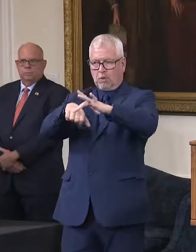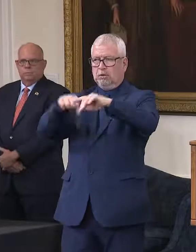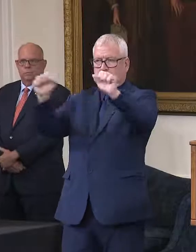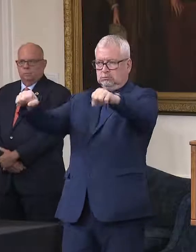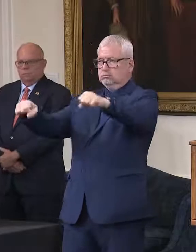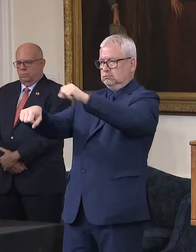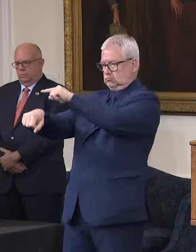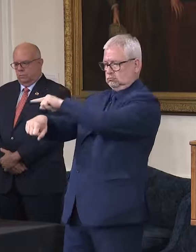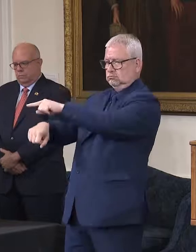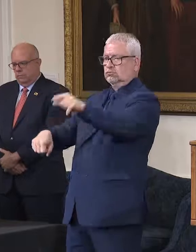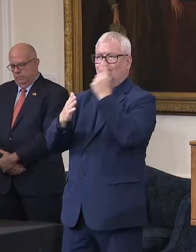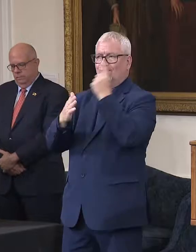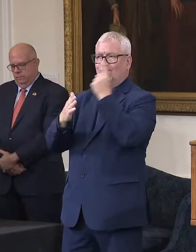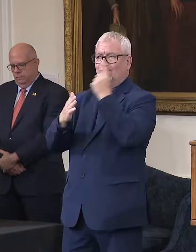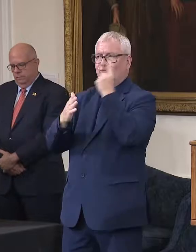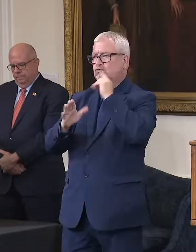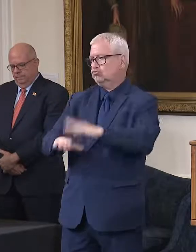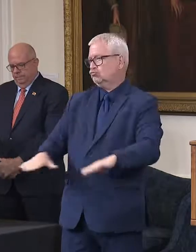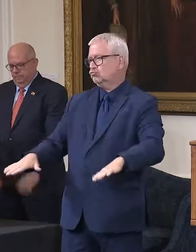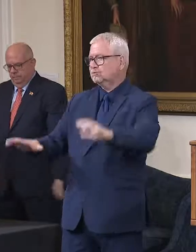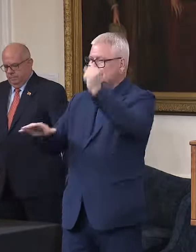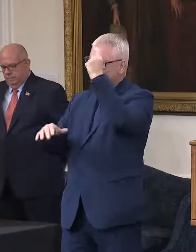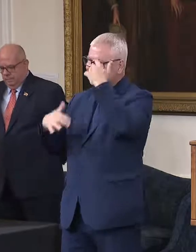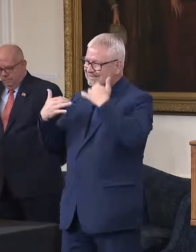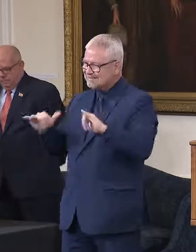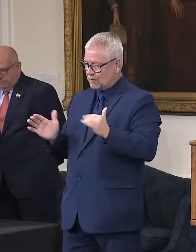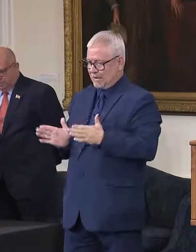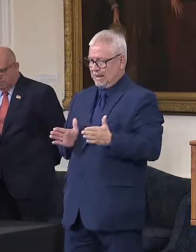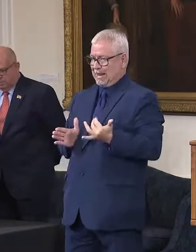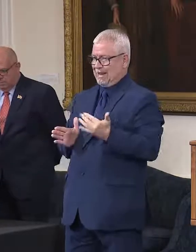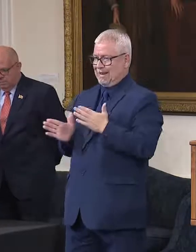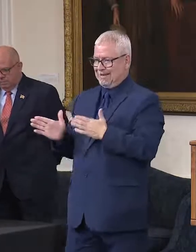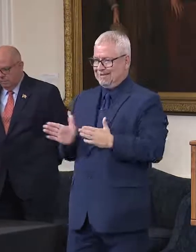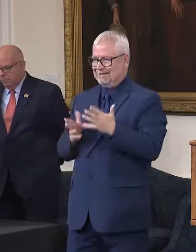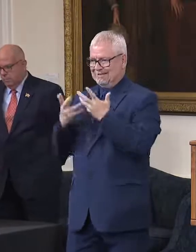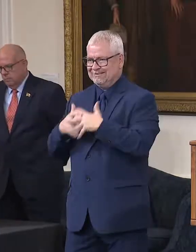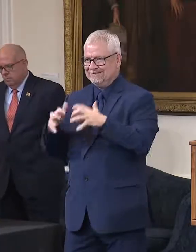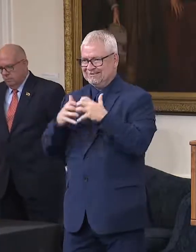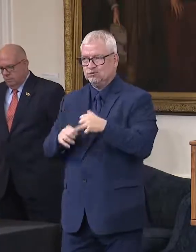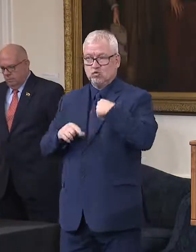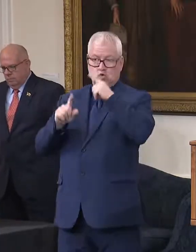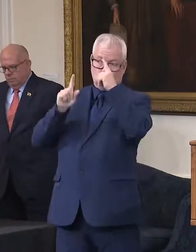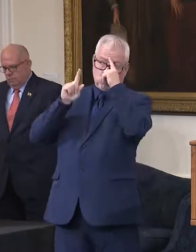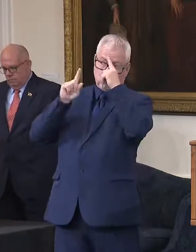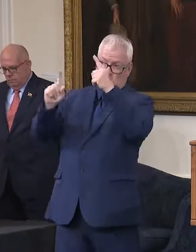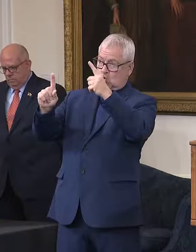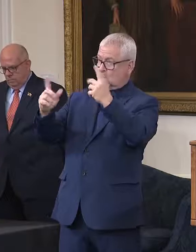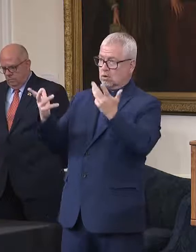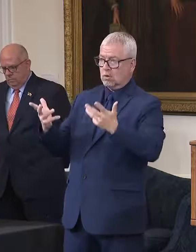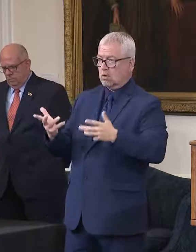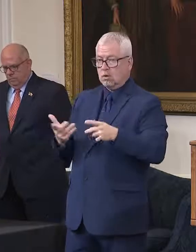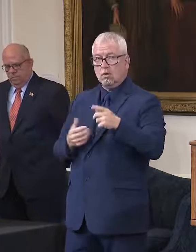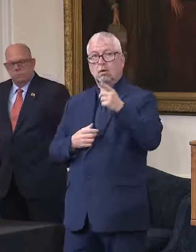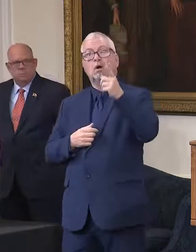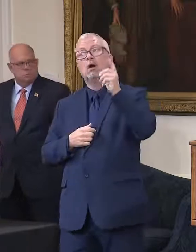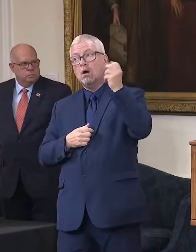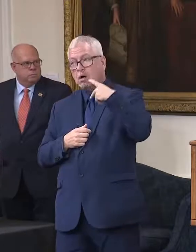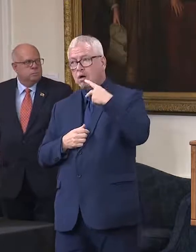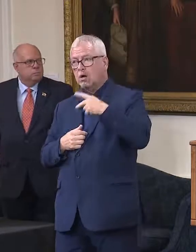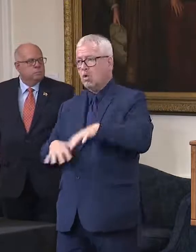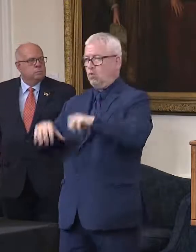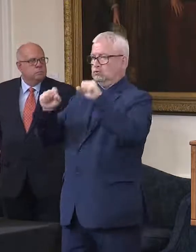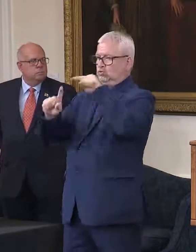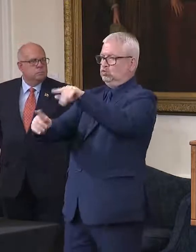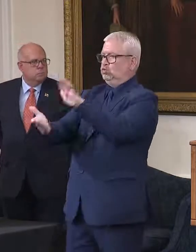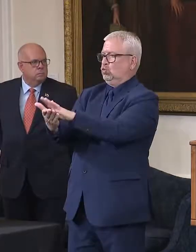in planning stages now, final planning stages of having school-based vaccine clinics for children. Pediatricians